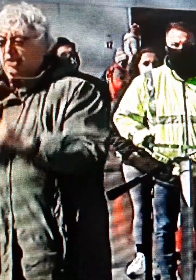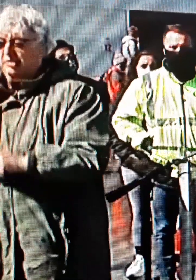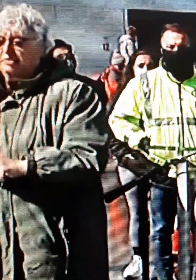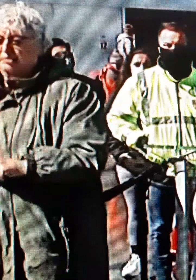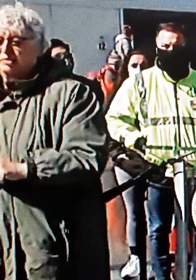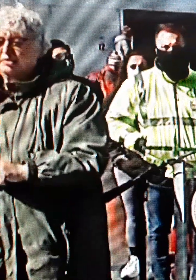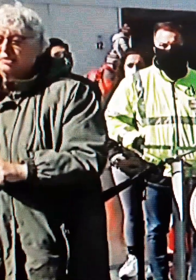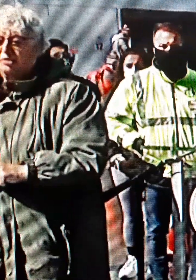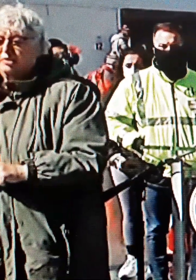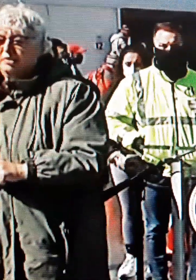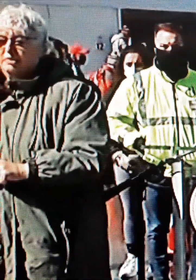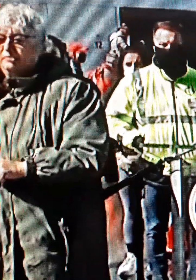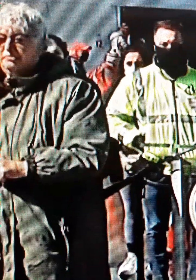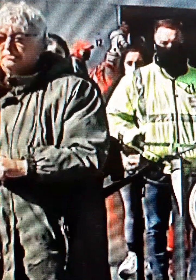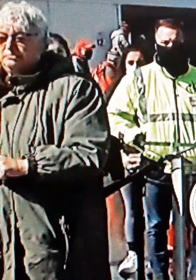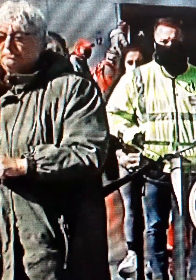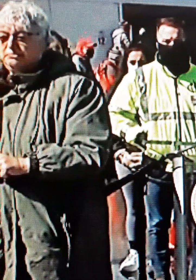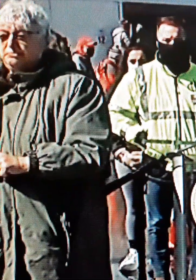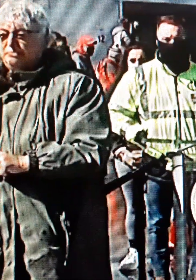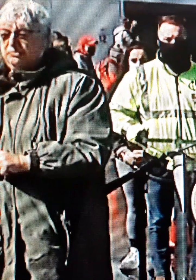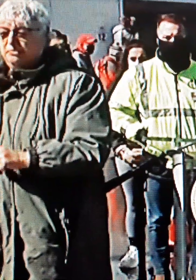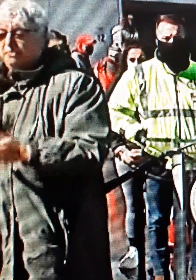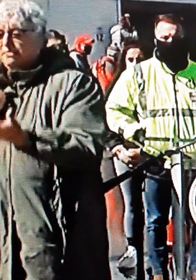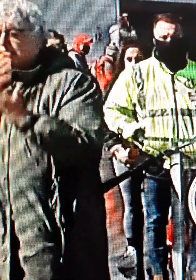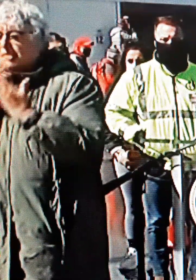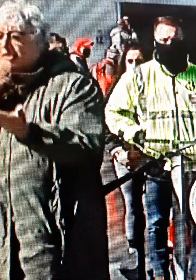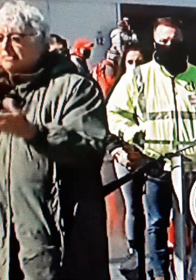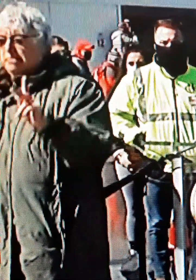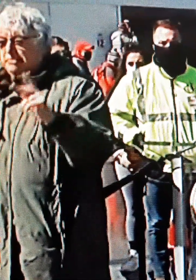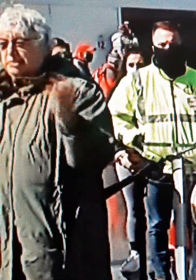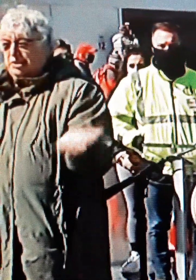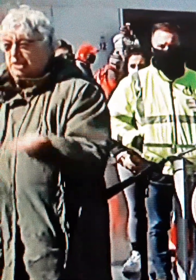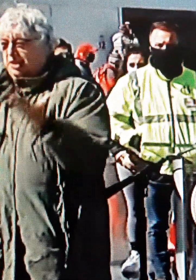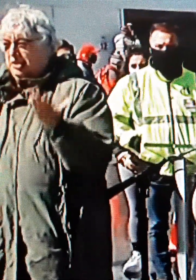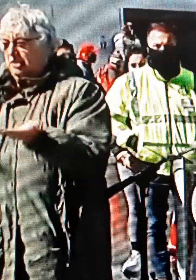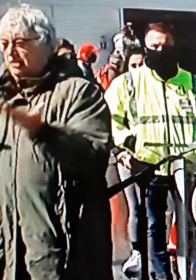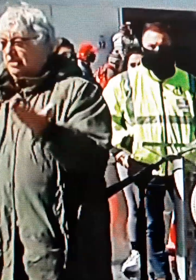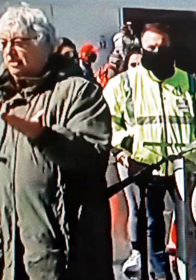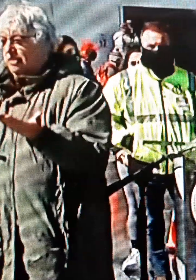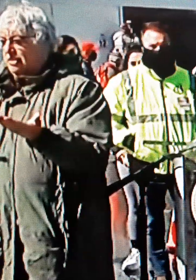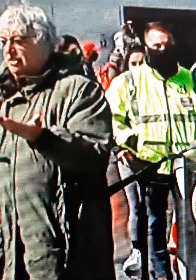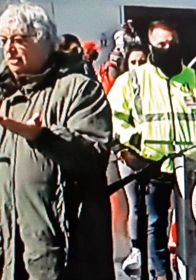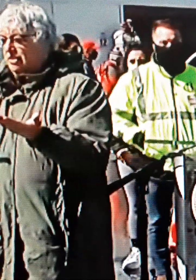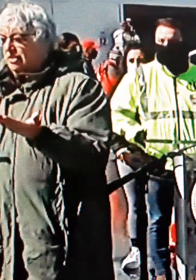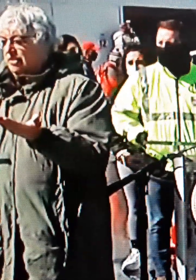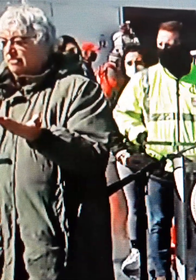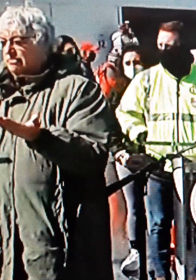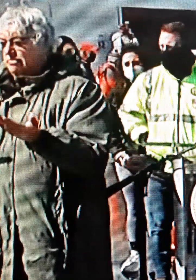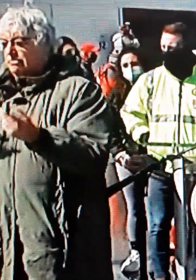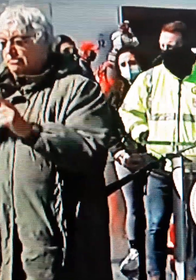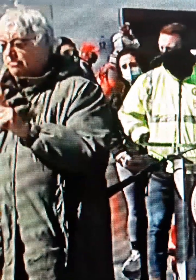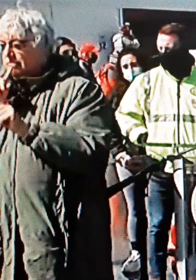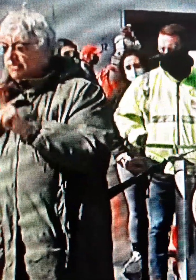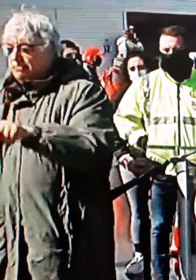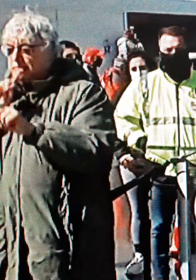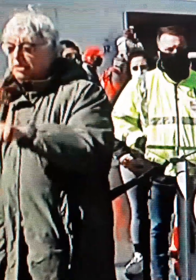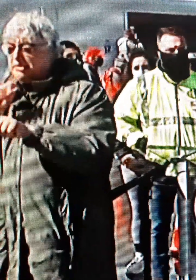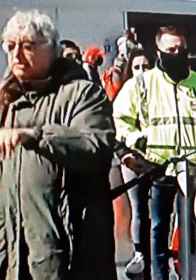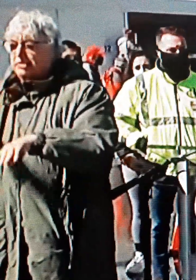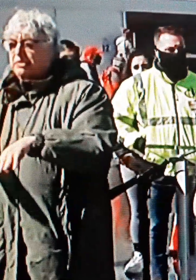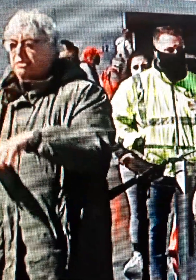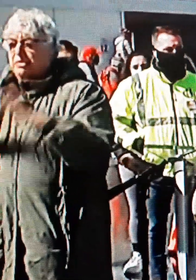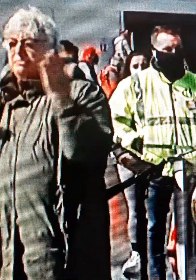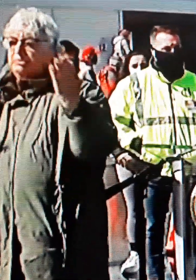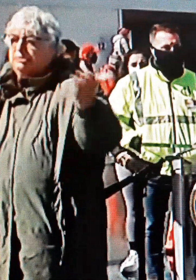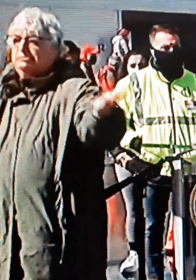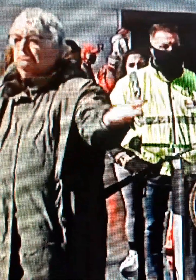as soon as we can. So again, I want to thank people in this city for being just very responsive, for opening up